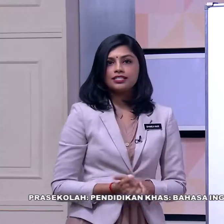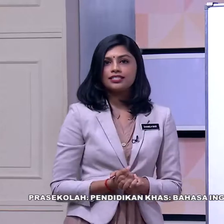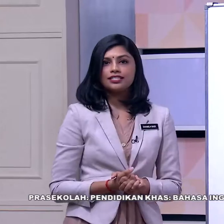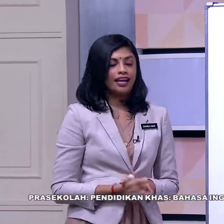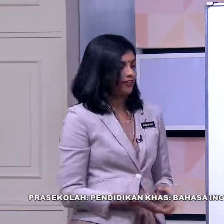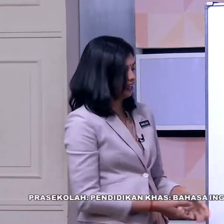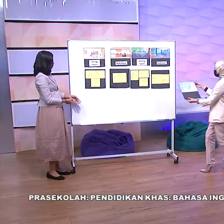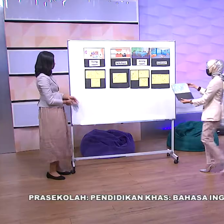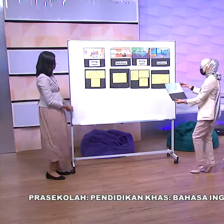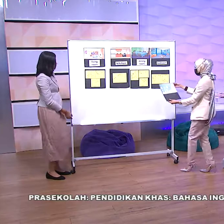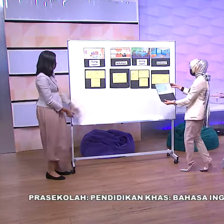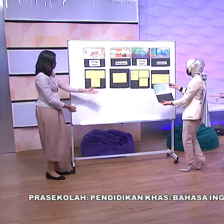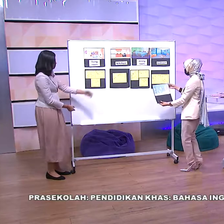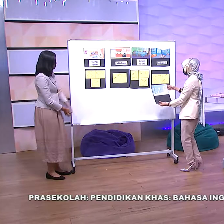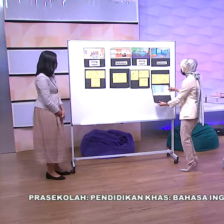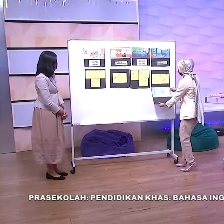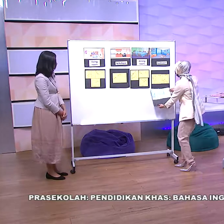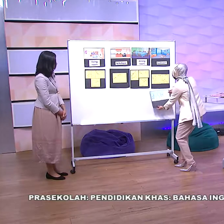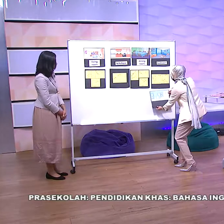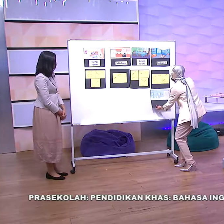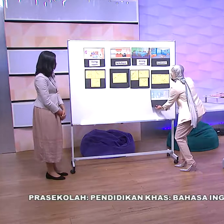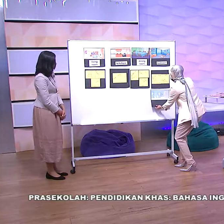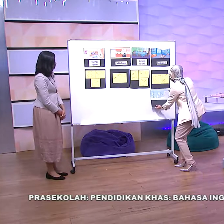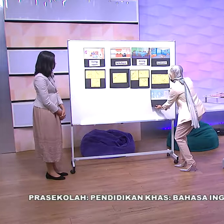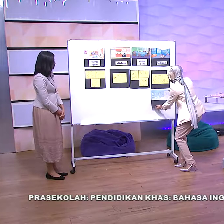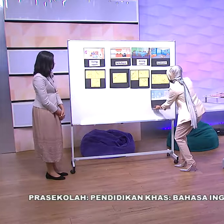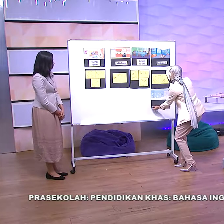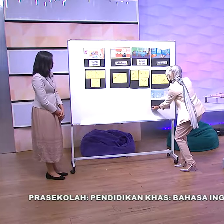bathroom. Yes. All right. You can place it down. So, I will stick it here. Yep.